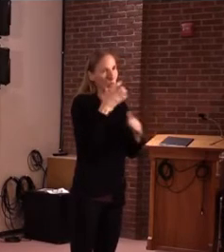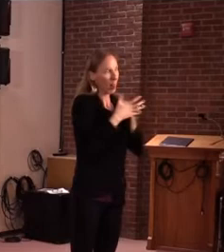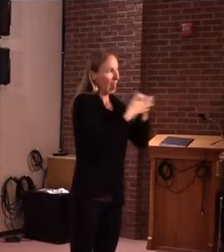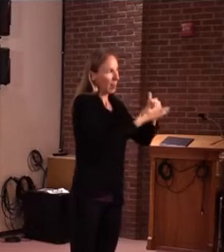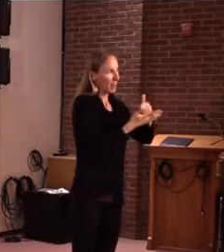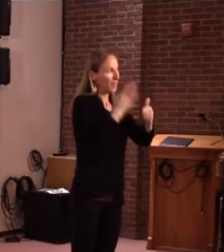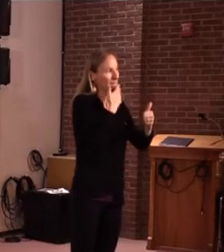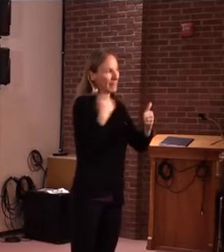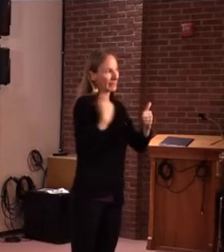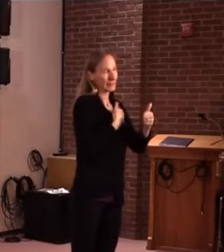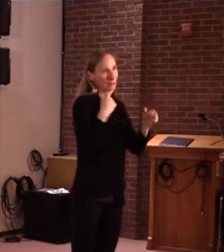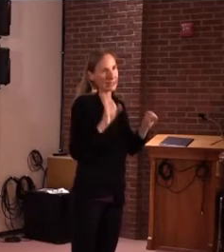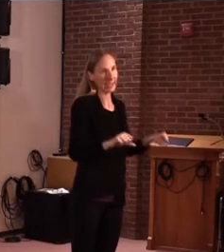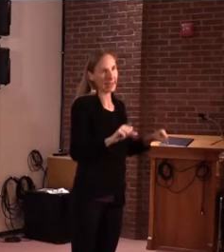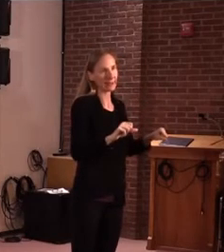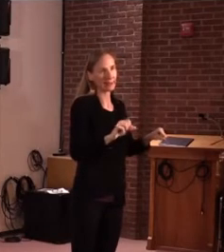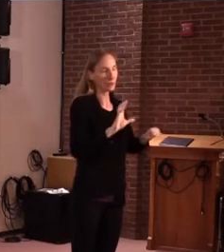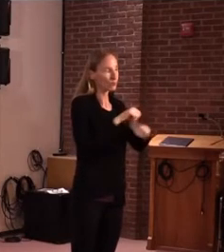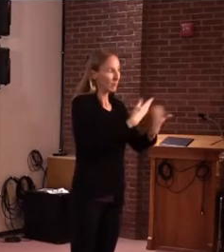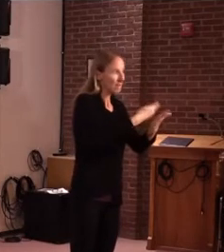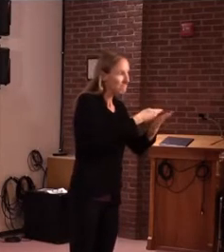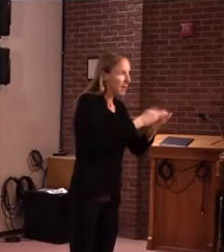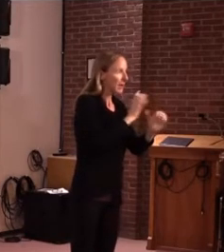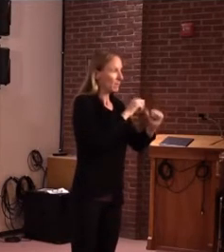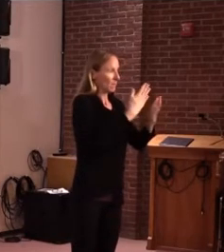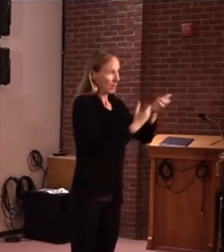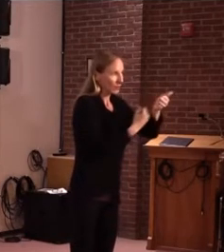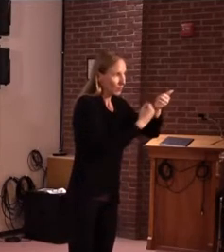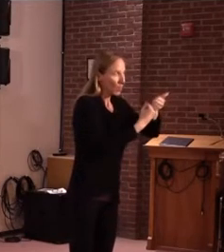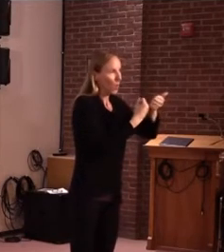can to get them the resources from the state level.